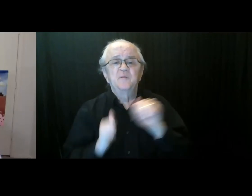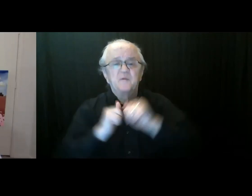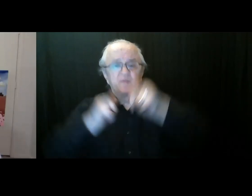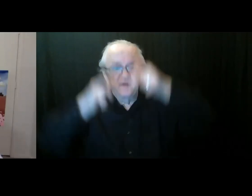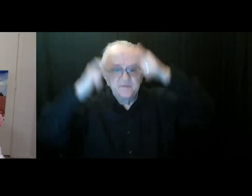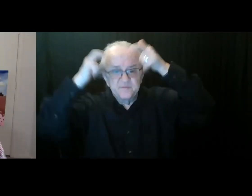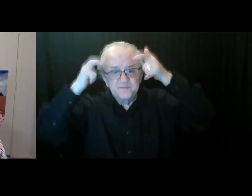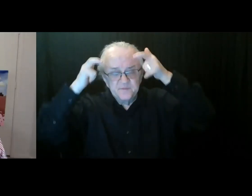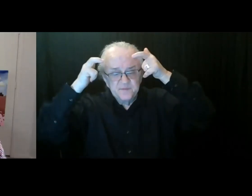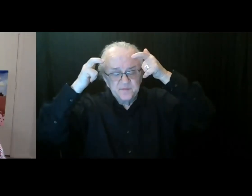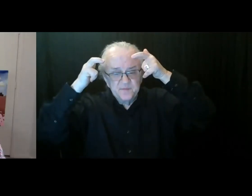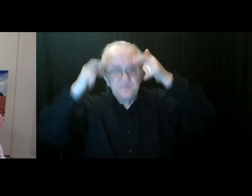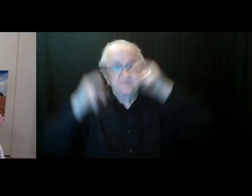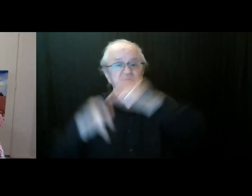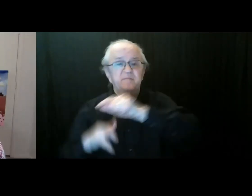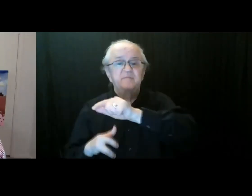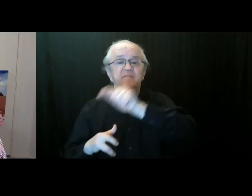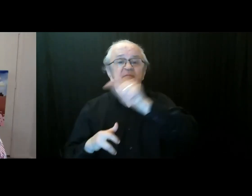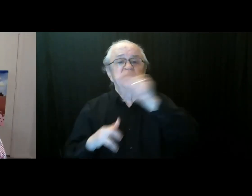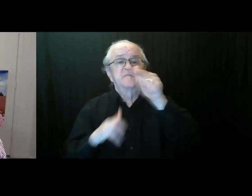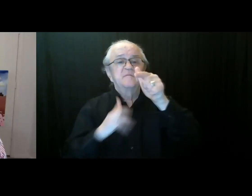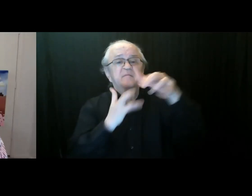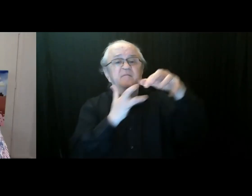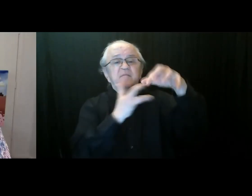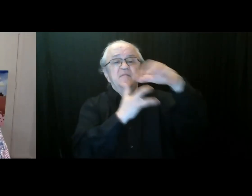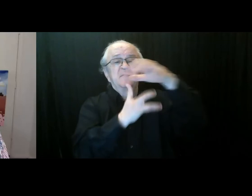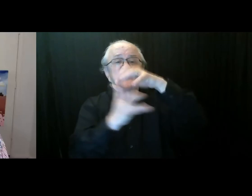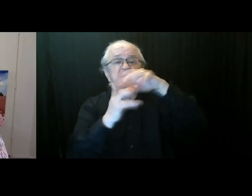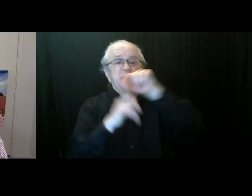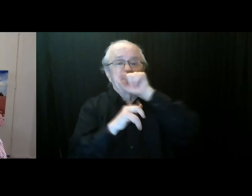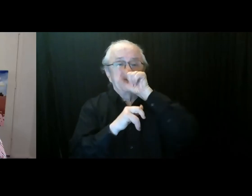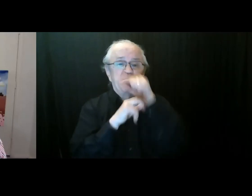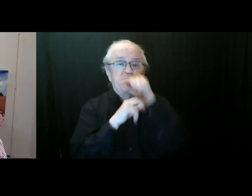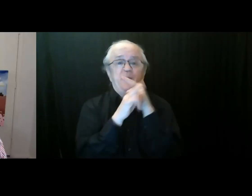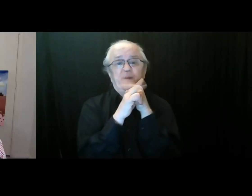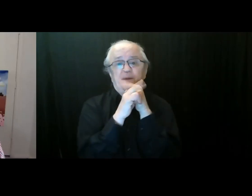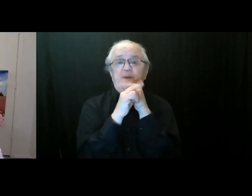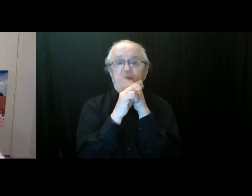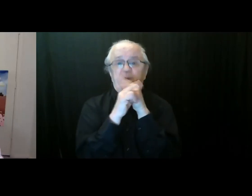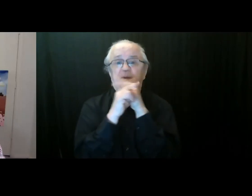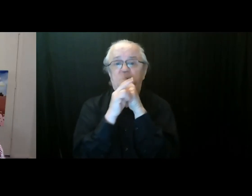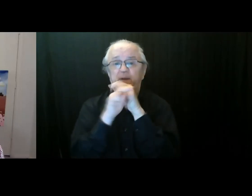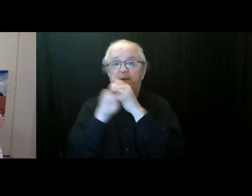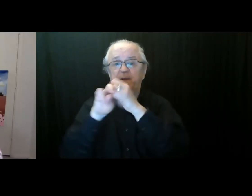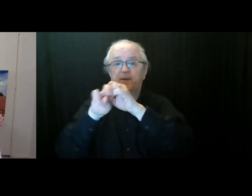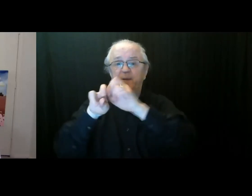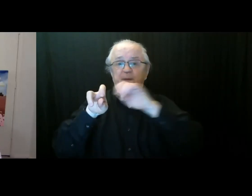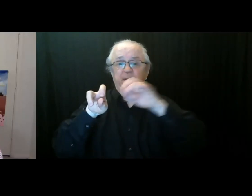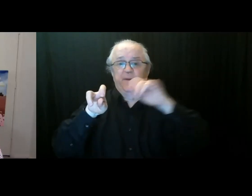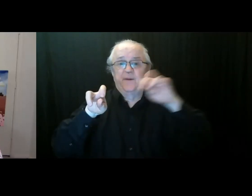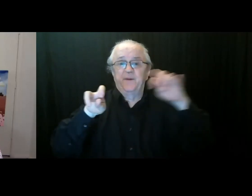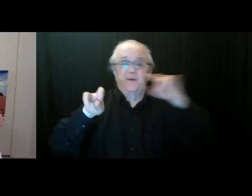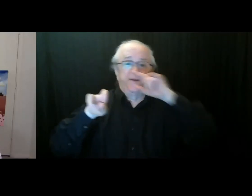He was followed by Woodstock and his scout troop. They were headed in the direction of Lake